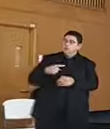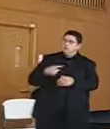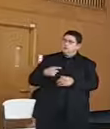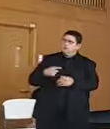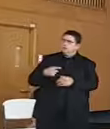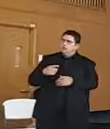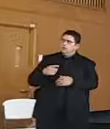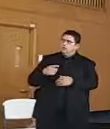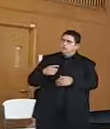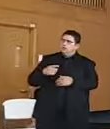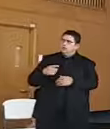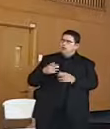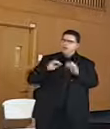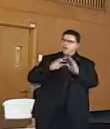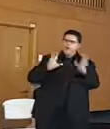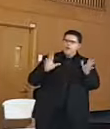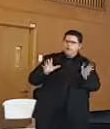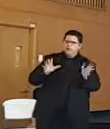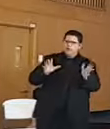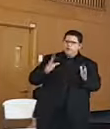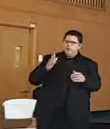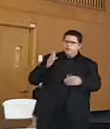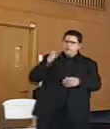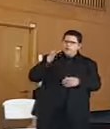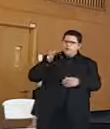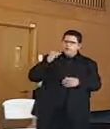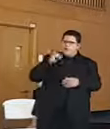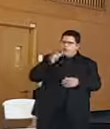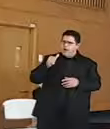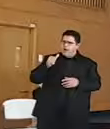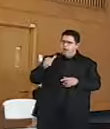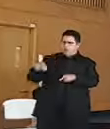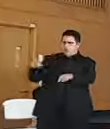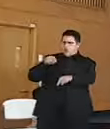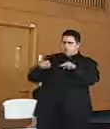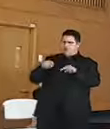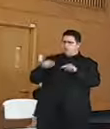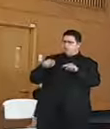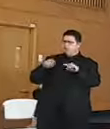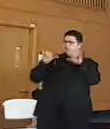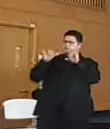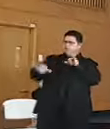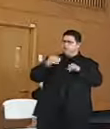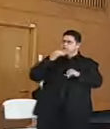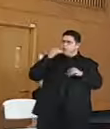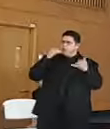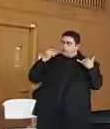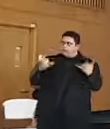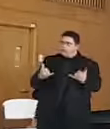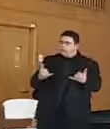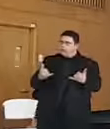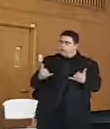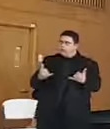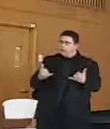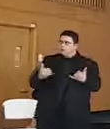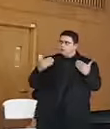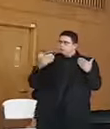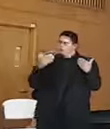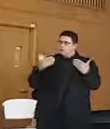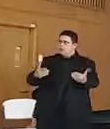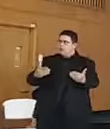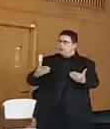is asking to clarify. Why not just go back to lockdown mode now? I mean, I think you just explained it. Just go ahead and make it clear for